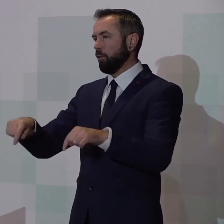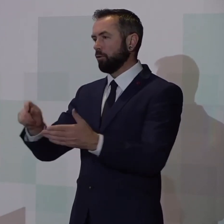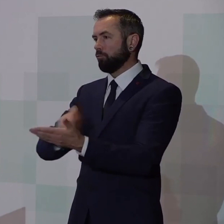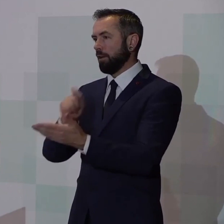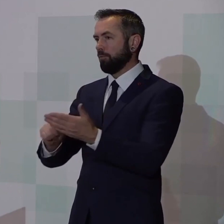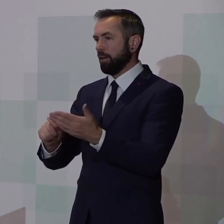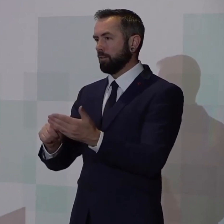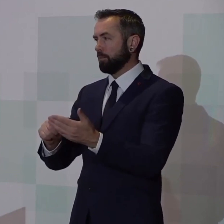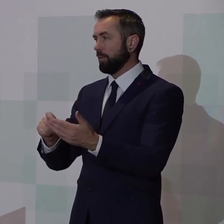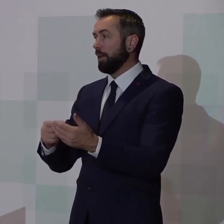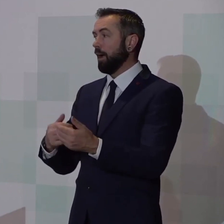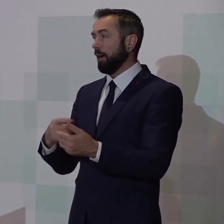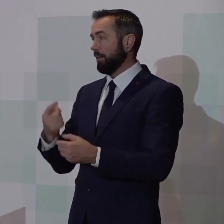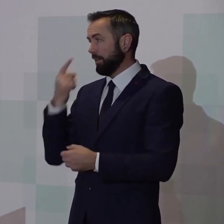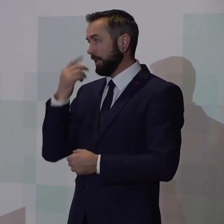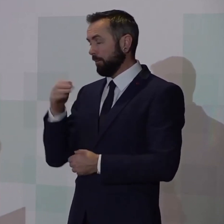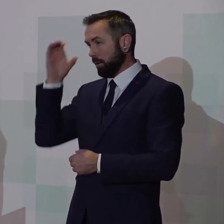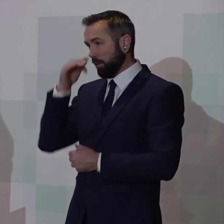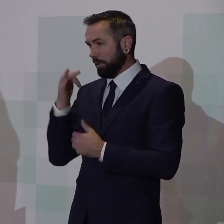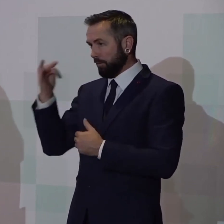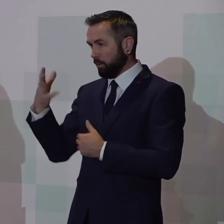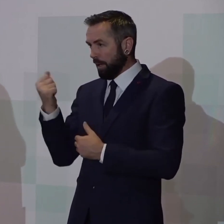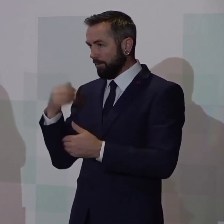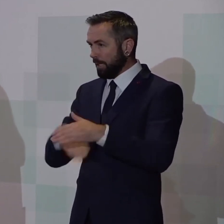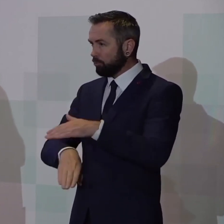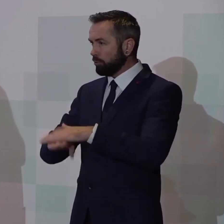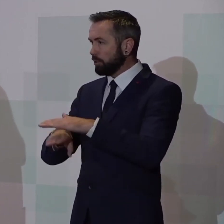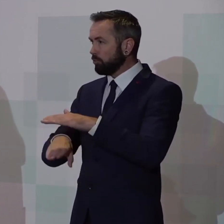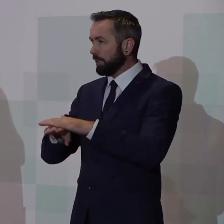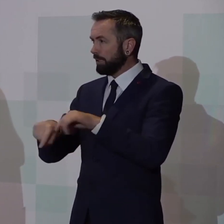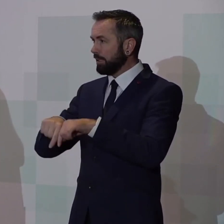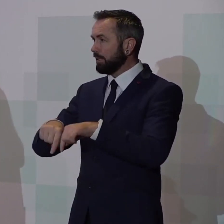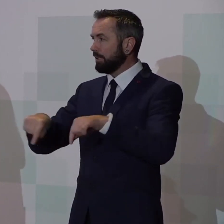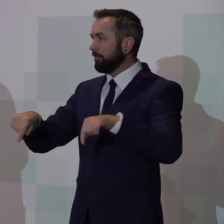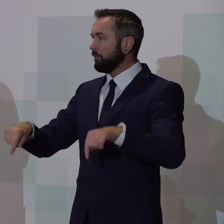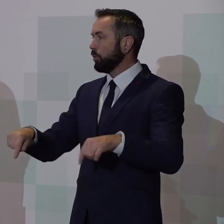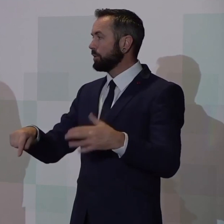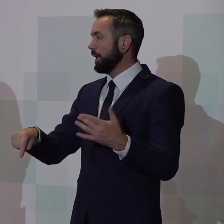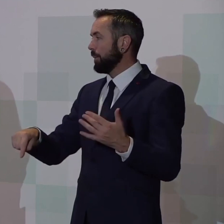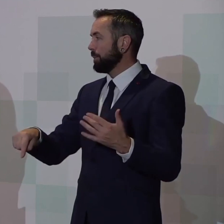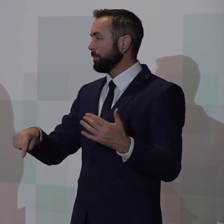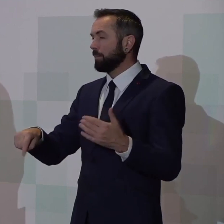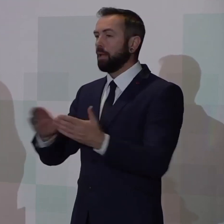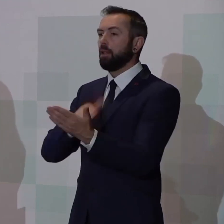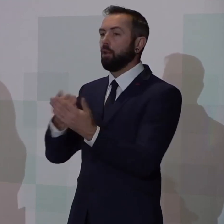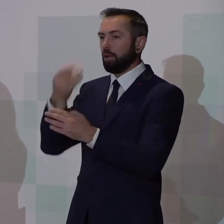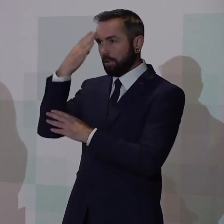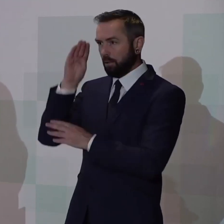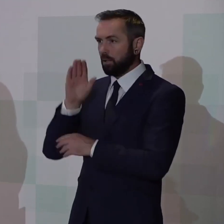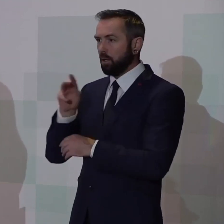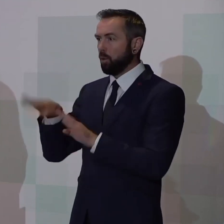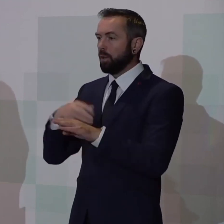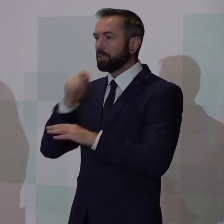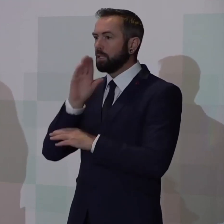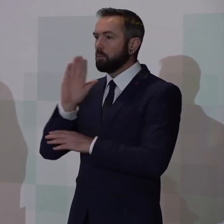look at the statistics, because we have had quite a restricted divorce law in Ireland, where you had to be